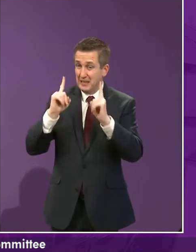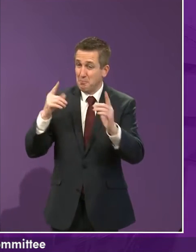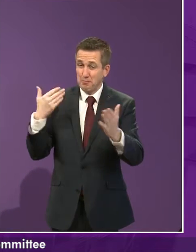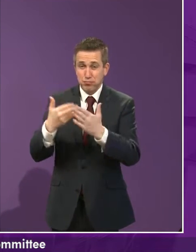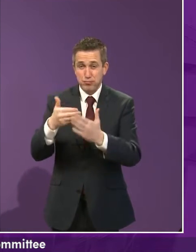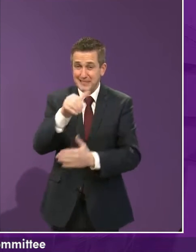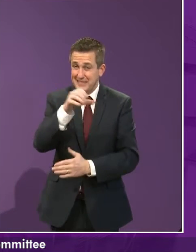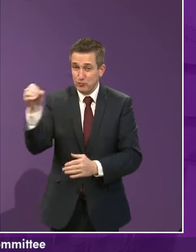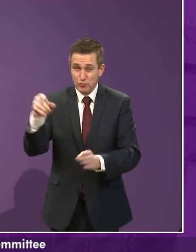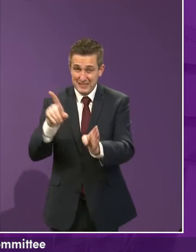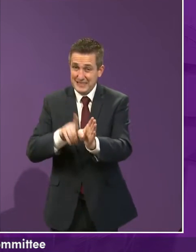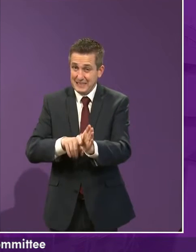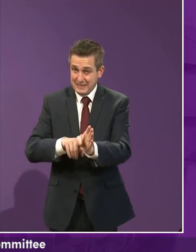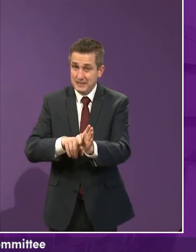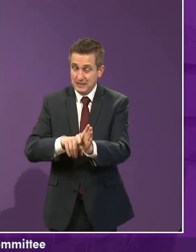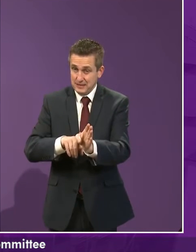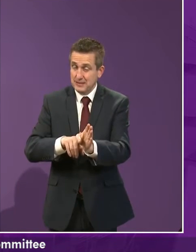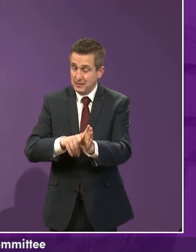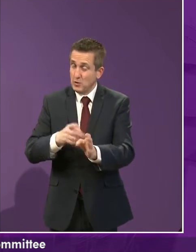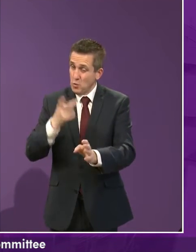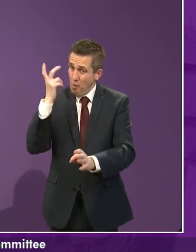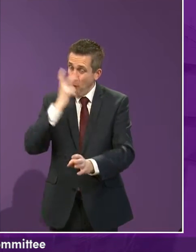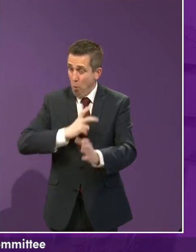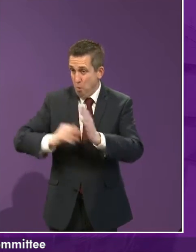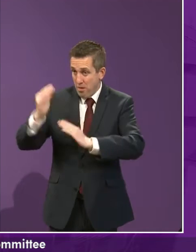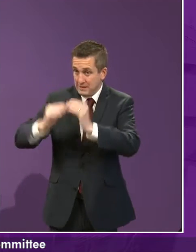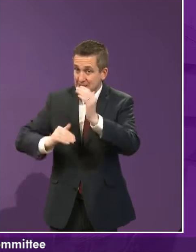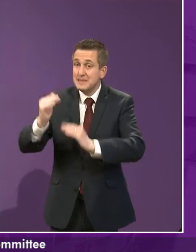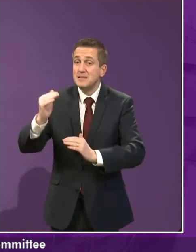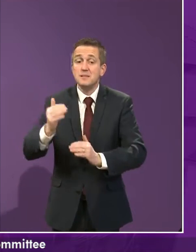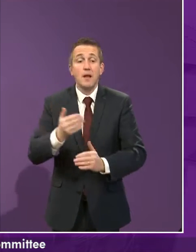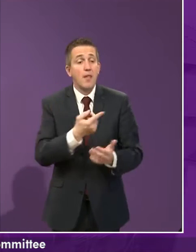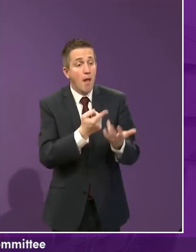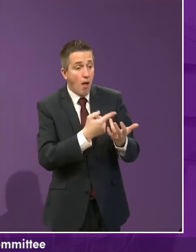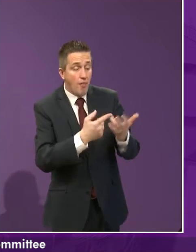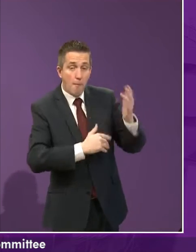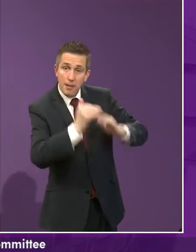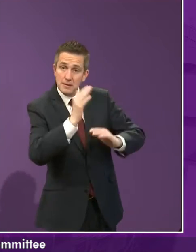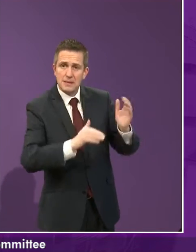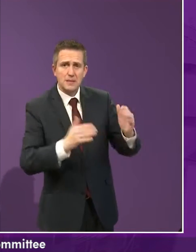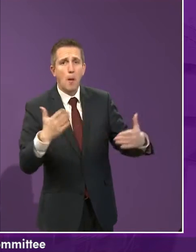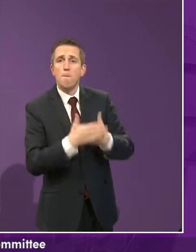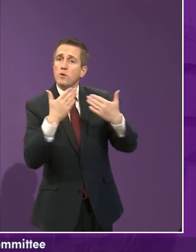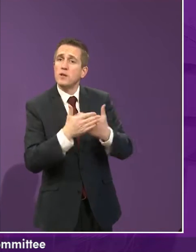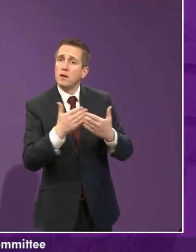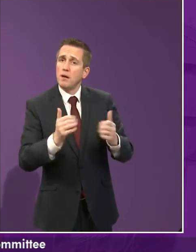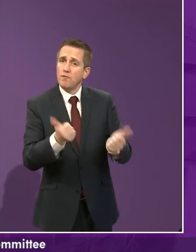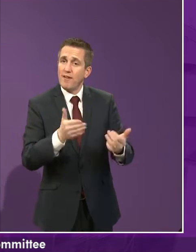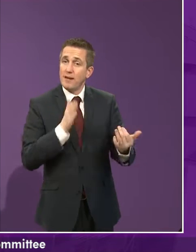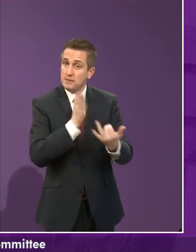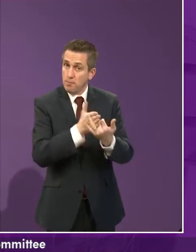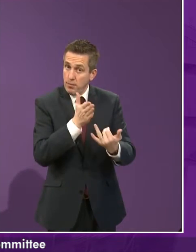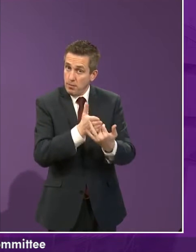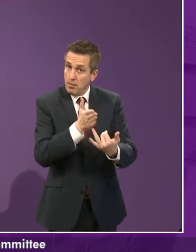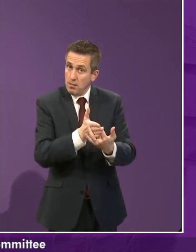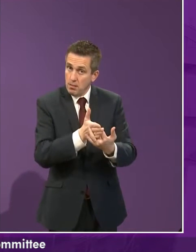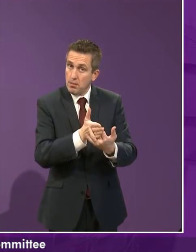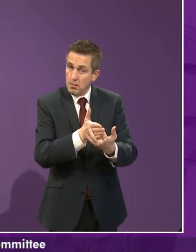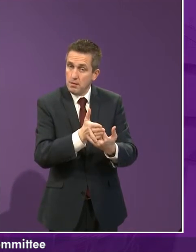years plus. But we also have a lot of facilities that are very modern and accessible. And we do